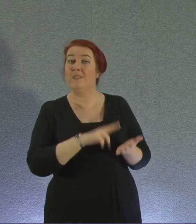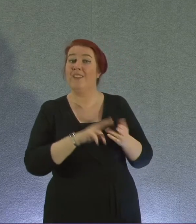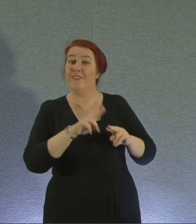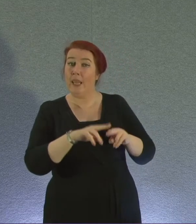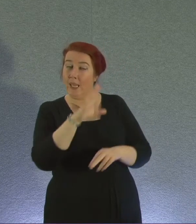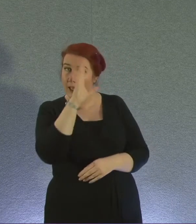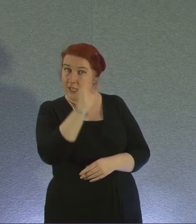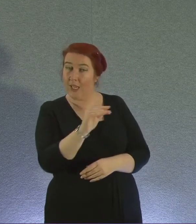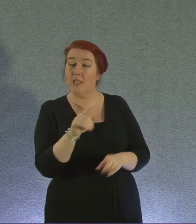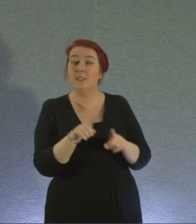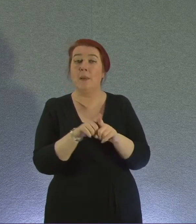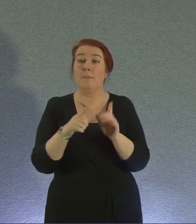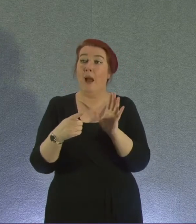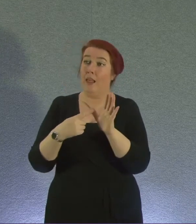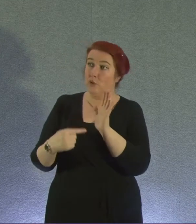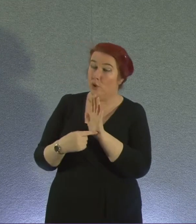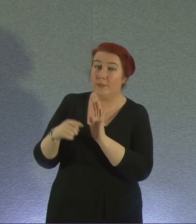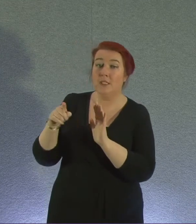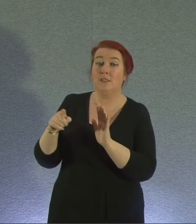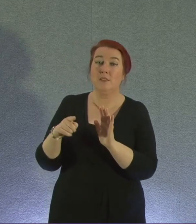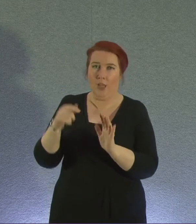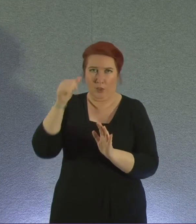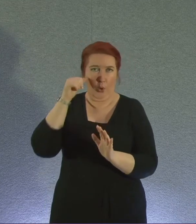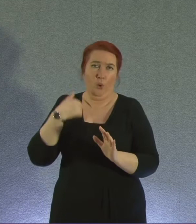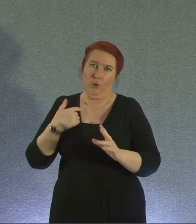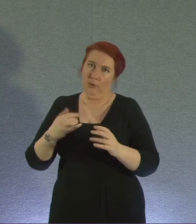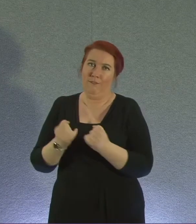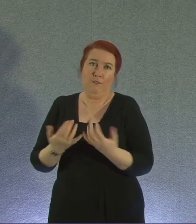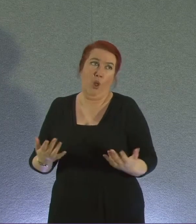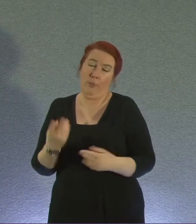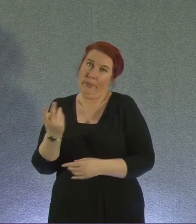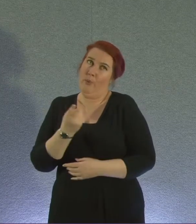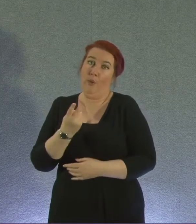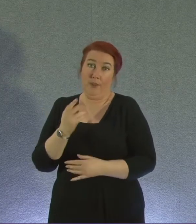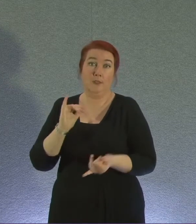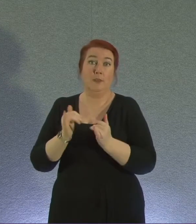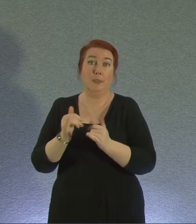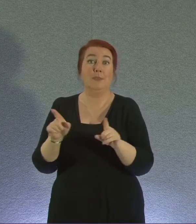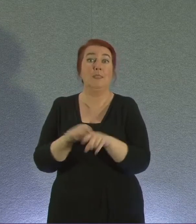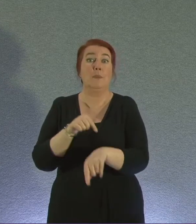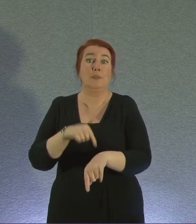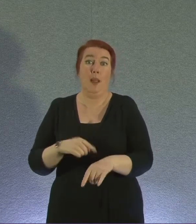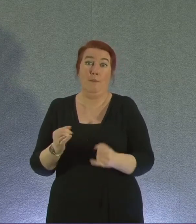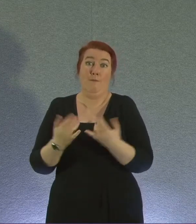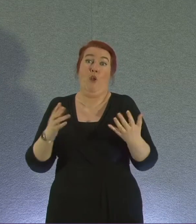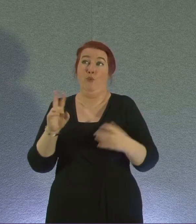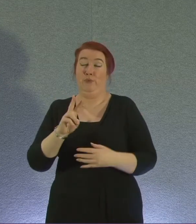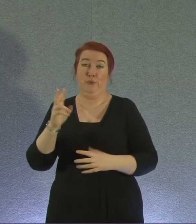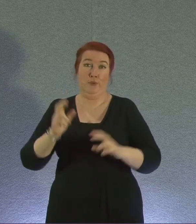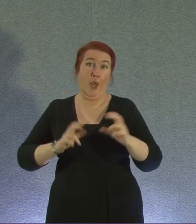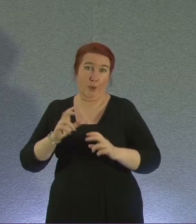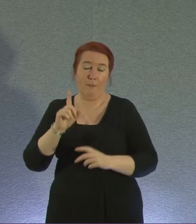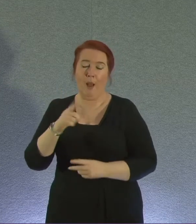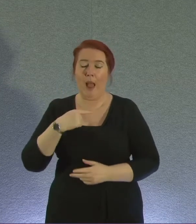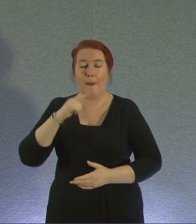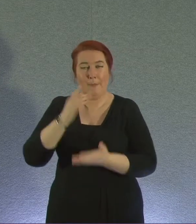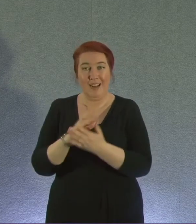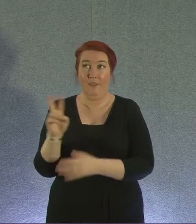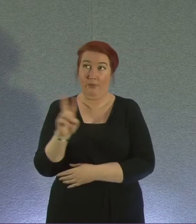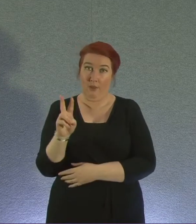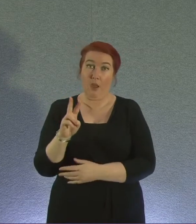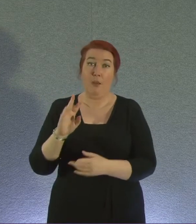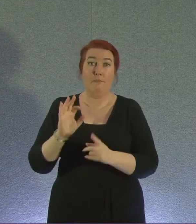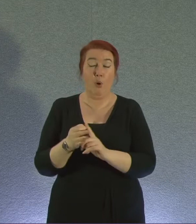and Adam Tompkins made, and I've often fallen out with both of them, sometimes at the same time, but I have to say that I do believe that the point they've made